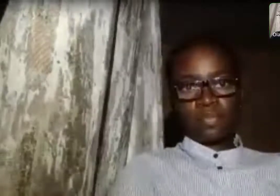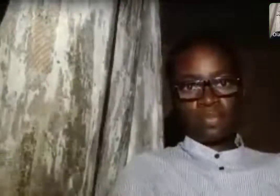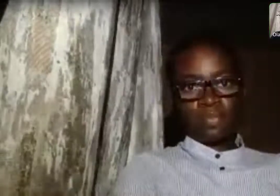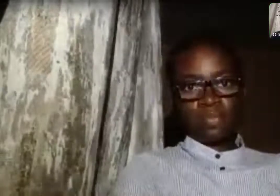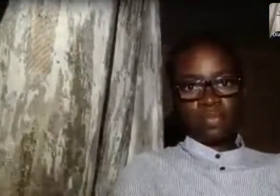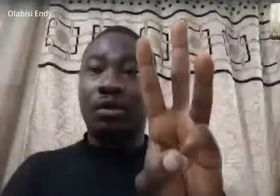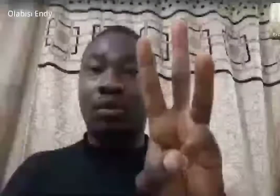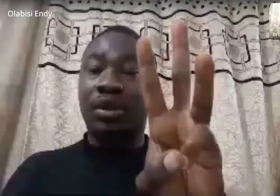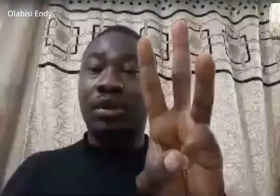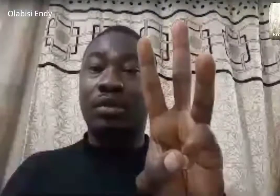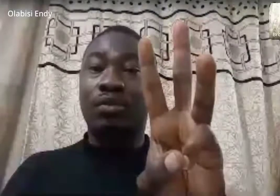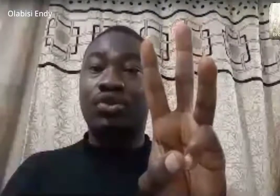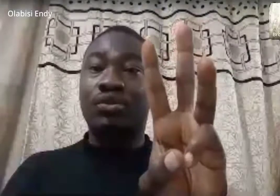Okay, would you please?